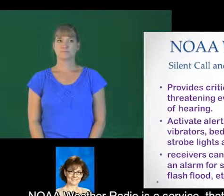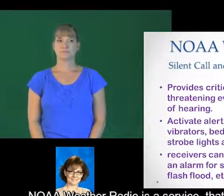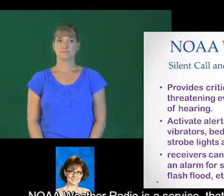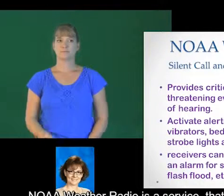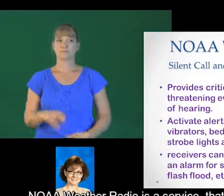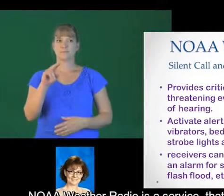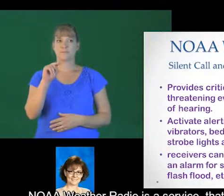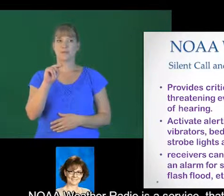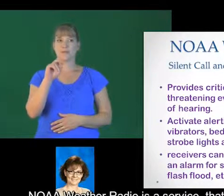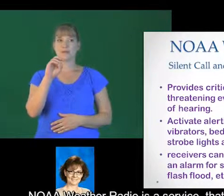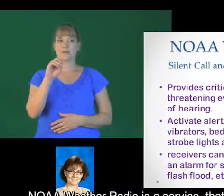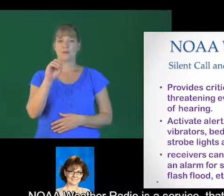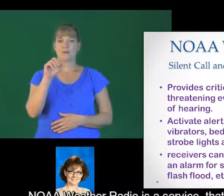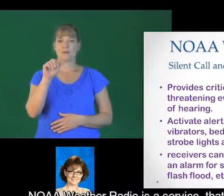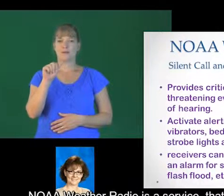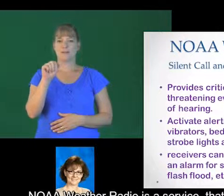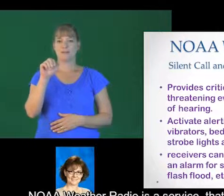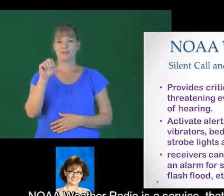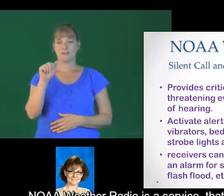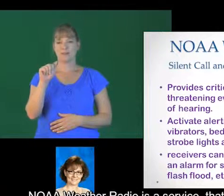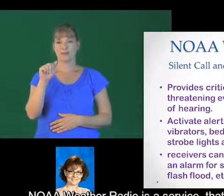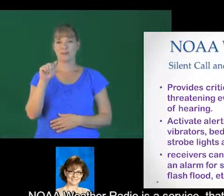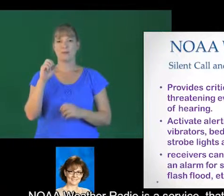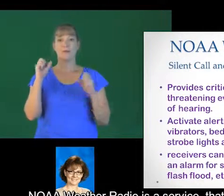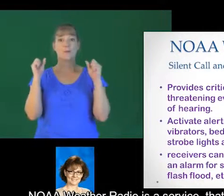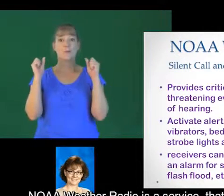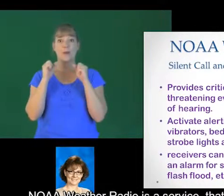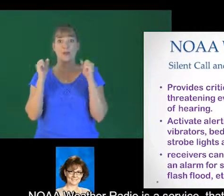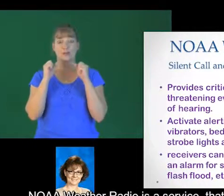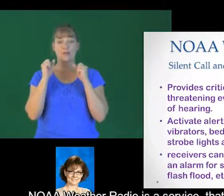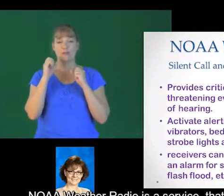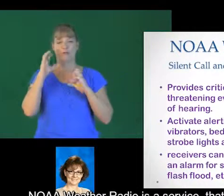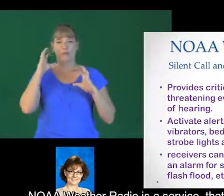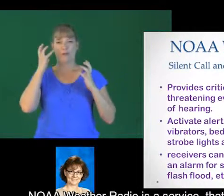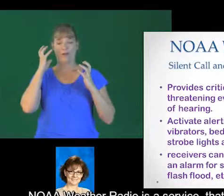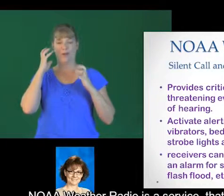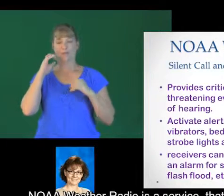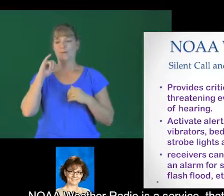NOAA Weather Radio is a service that will